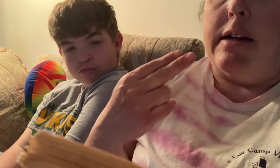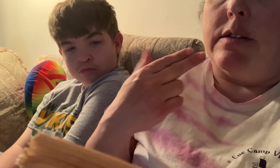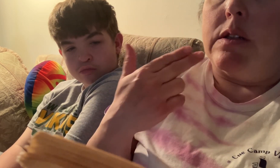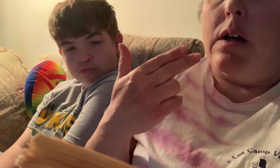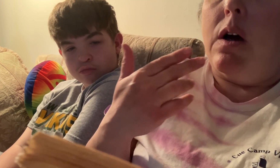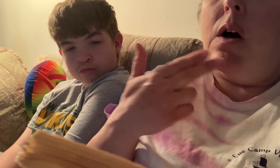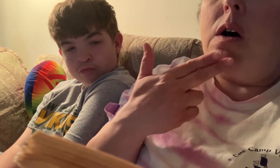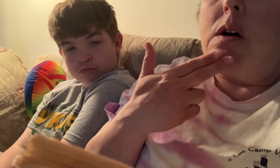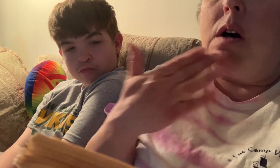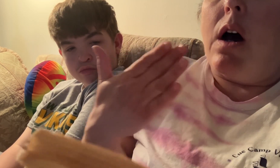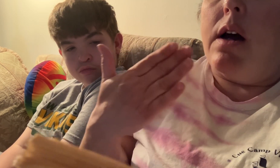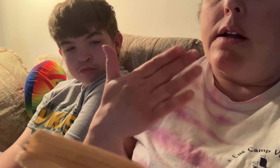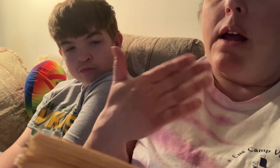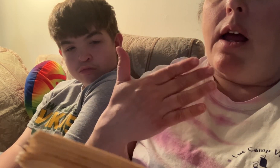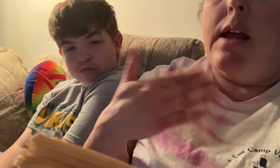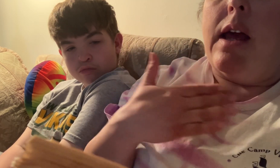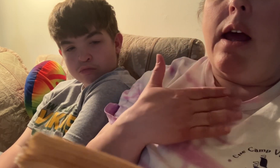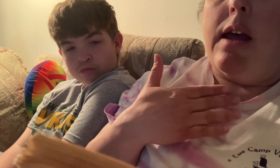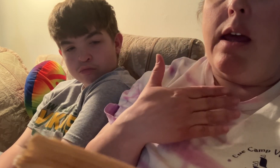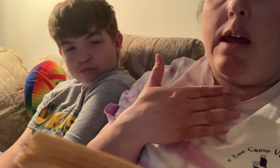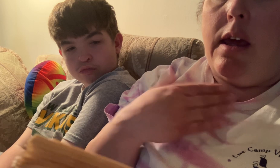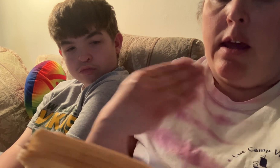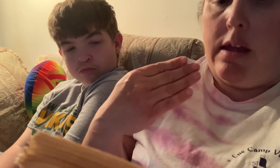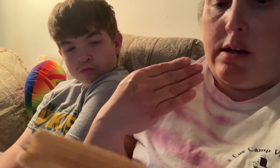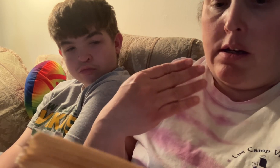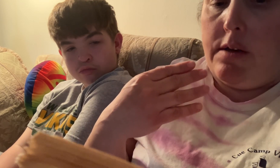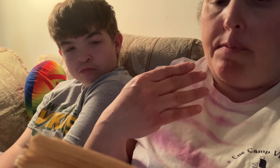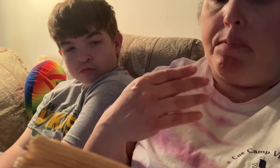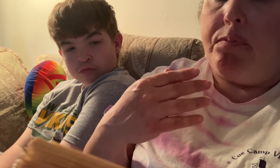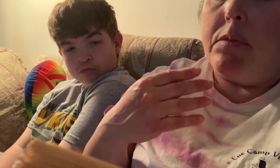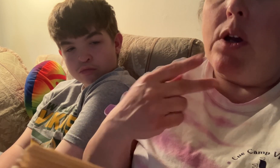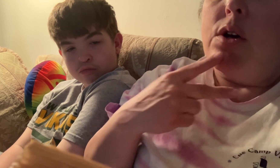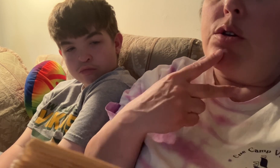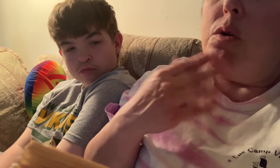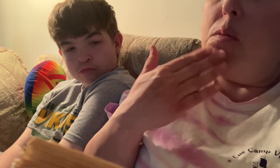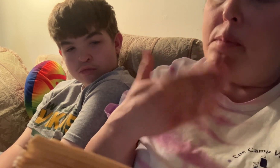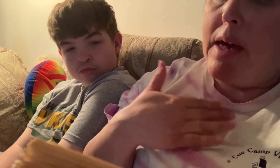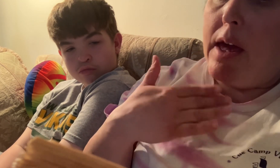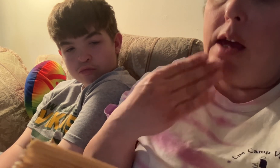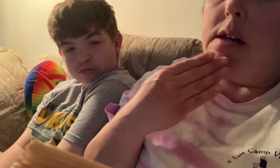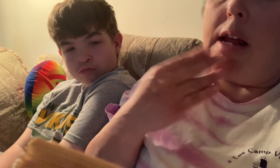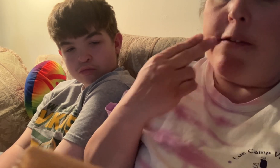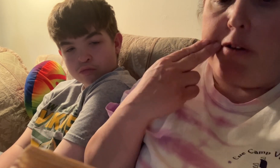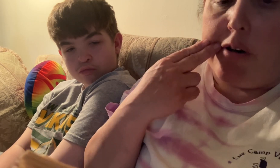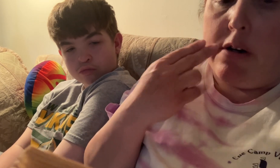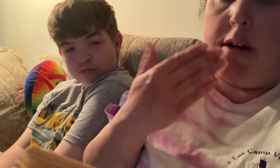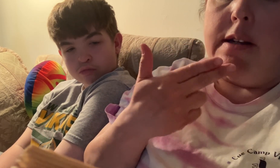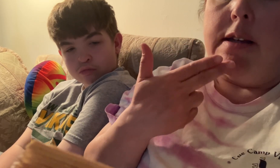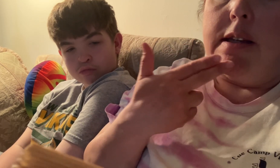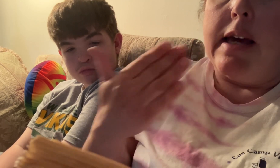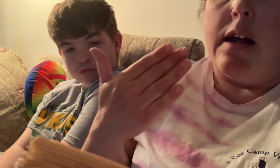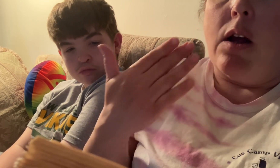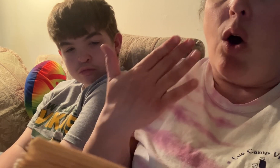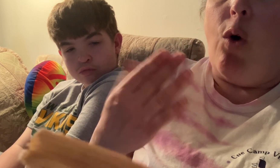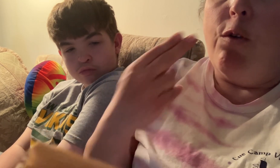has got in, you may never get